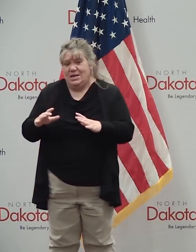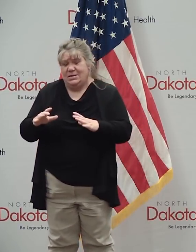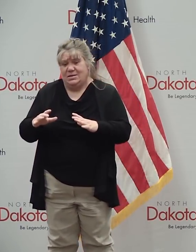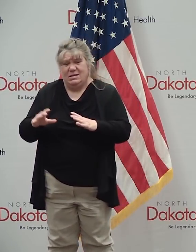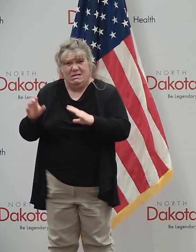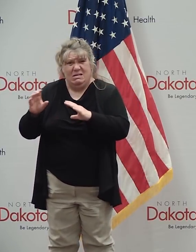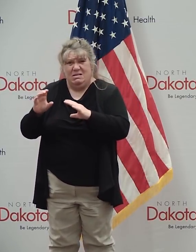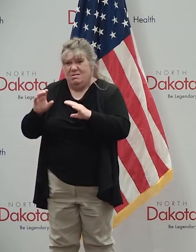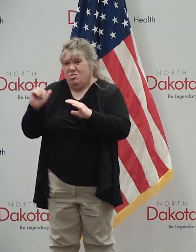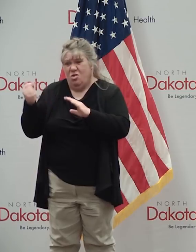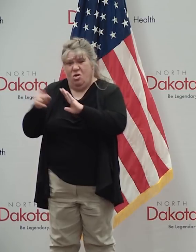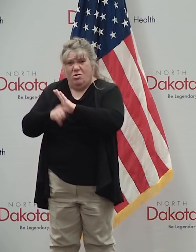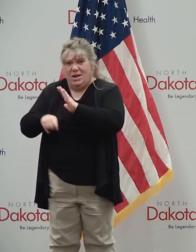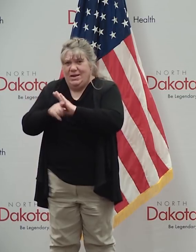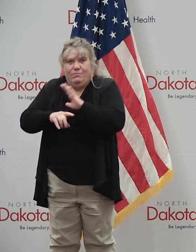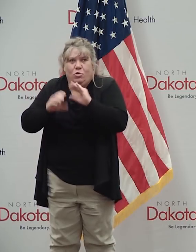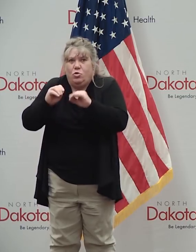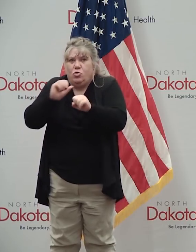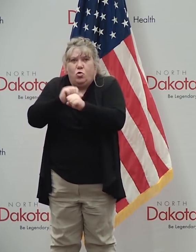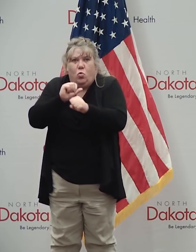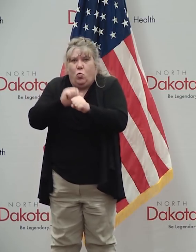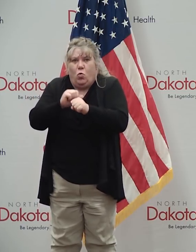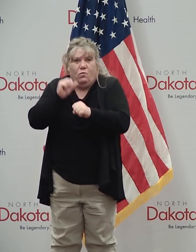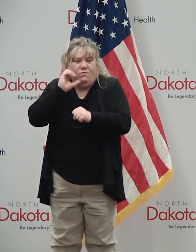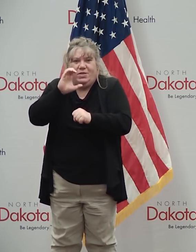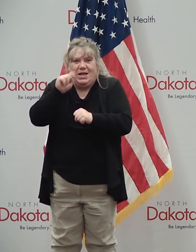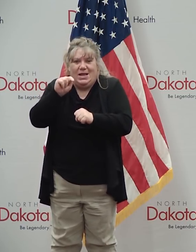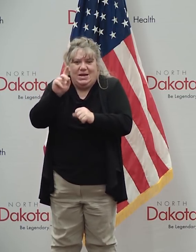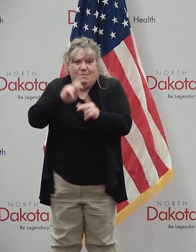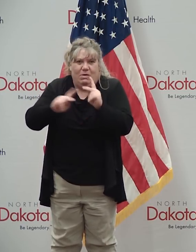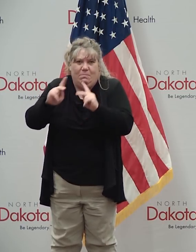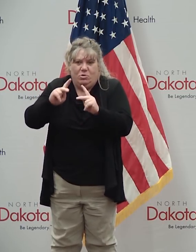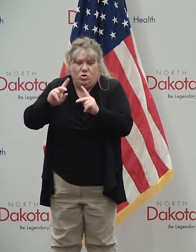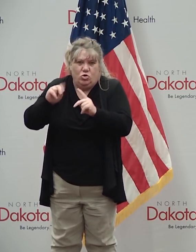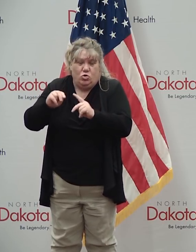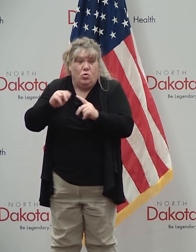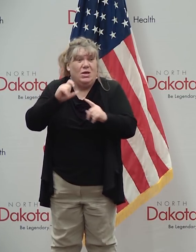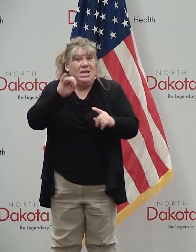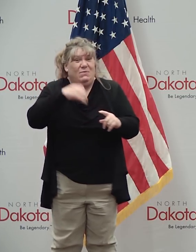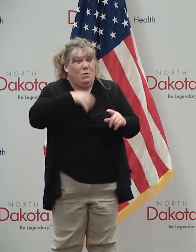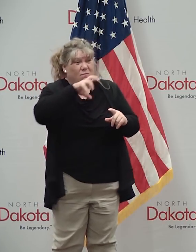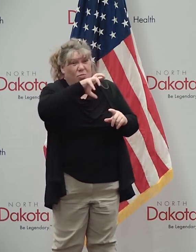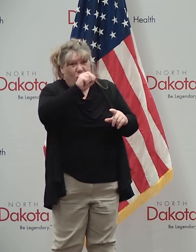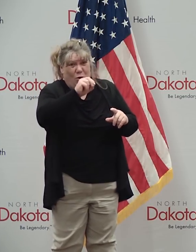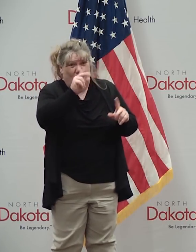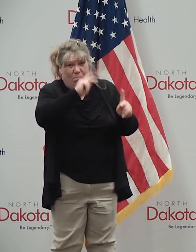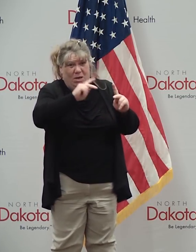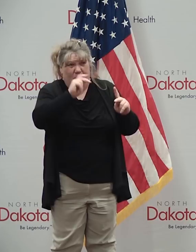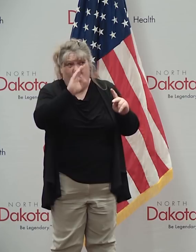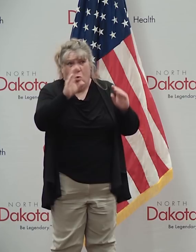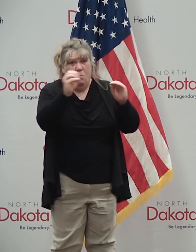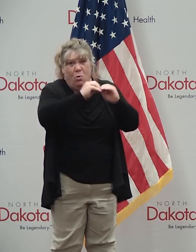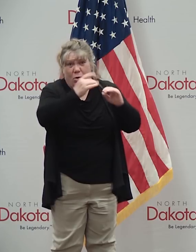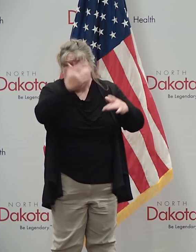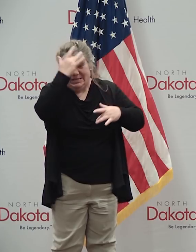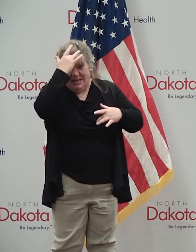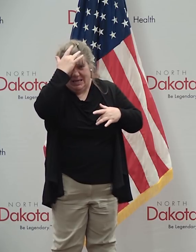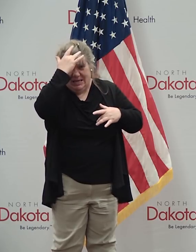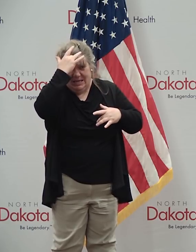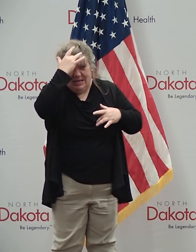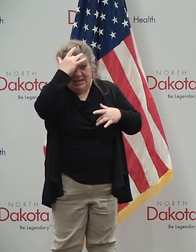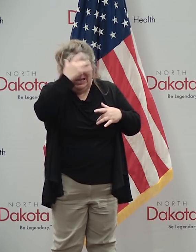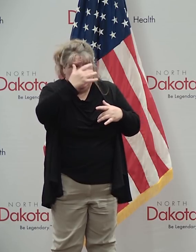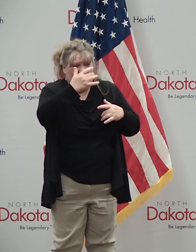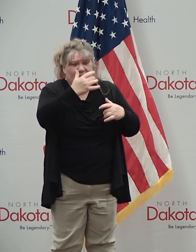positive, there's no work for the contact tracers to do. If you have a situation where we get 30 plus back in a day, and we know from